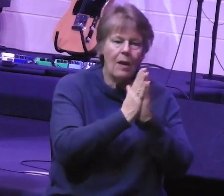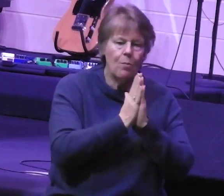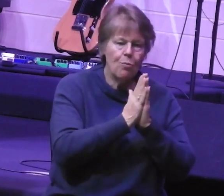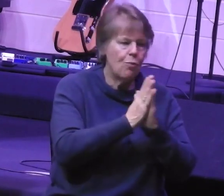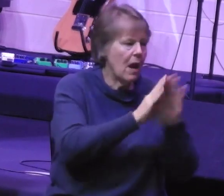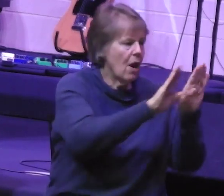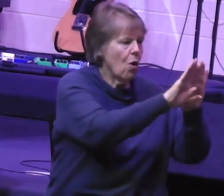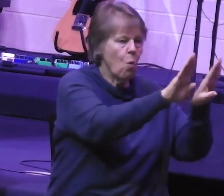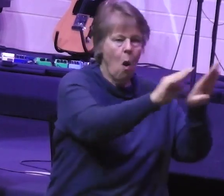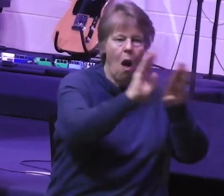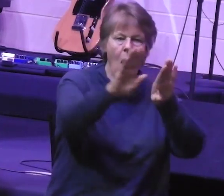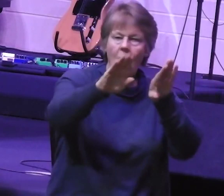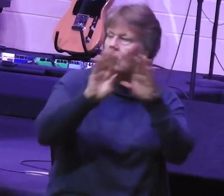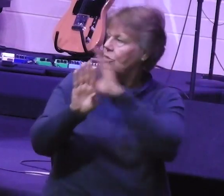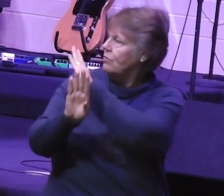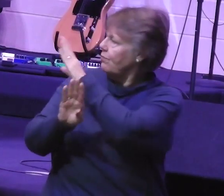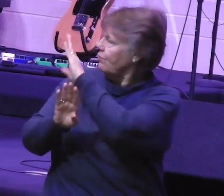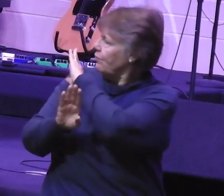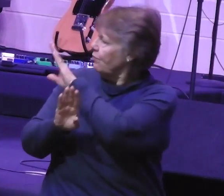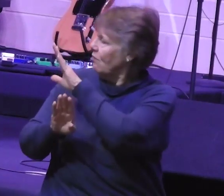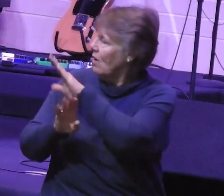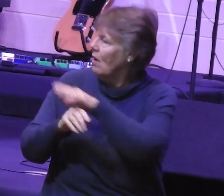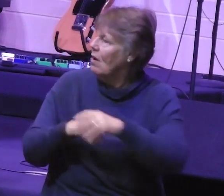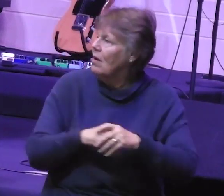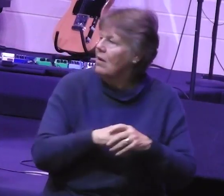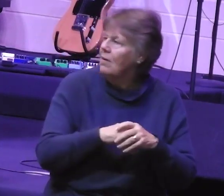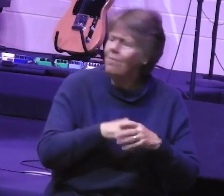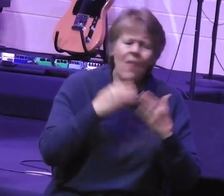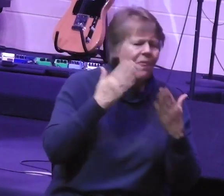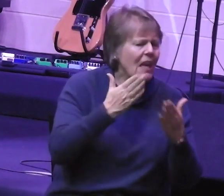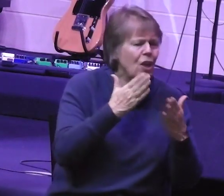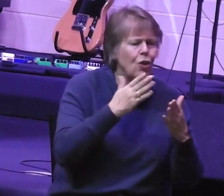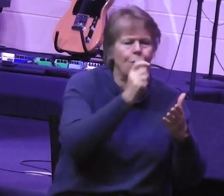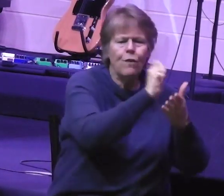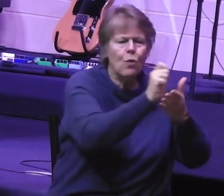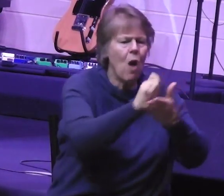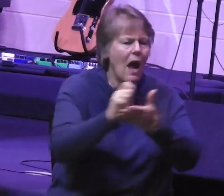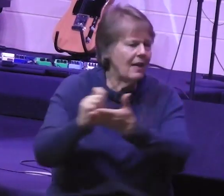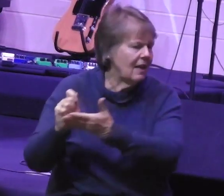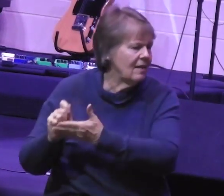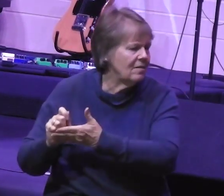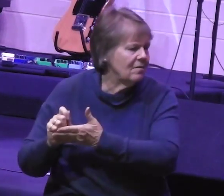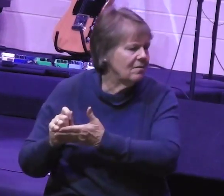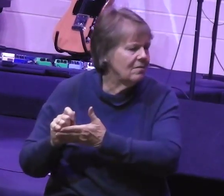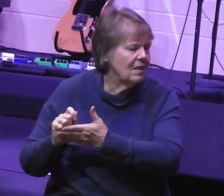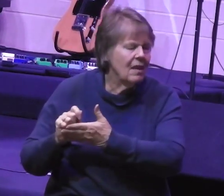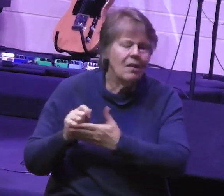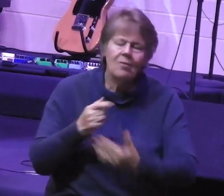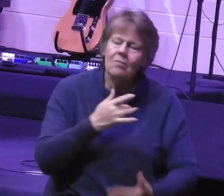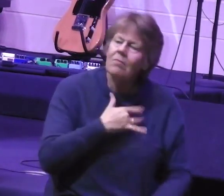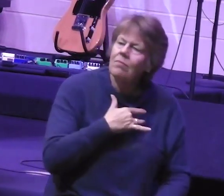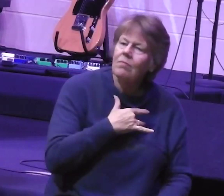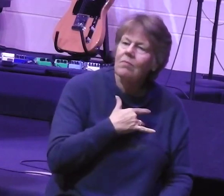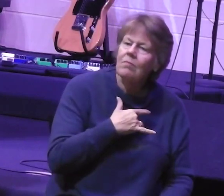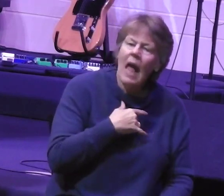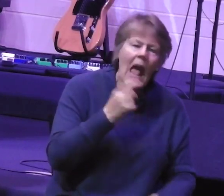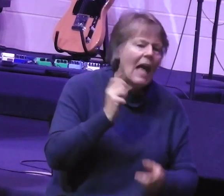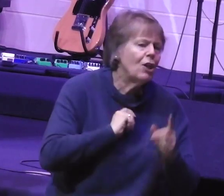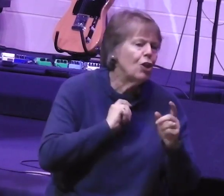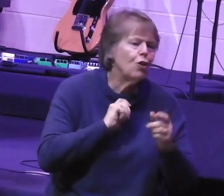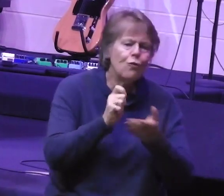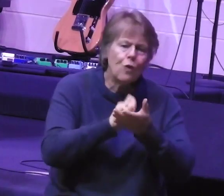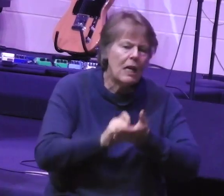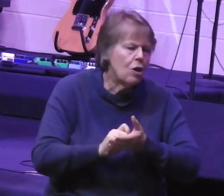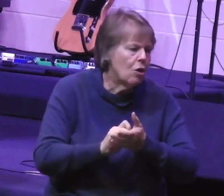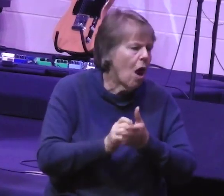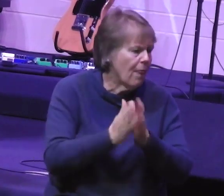It's stunning to me to see what you guys have written on these prayer walls, and even more so, you've turned in some of those prayer cards.